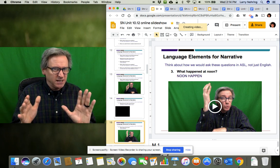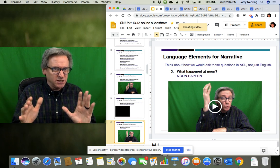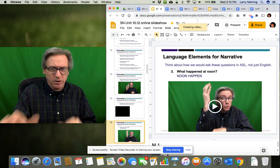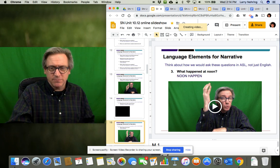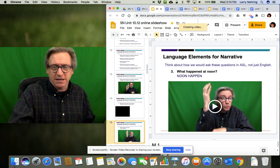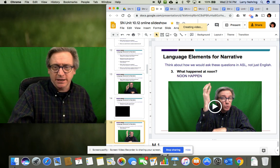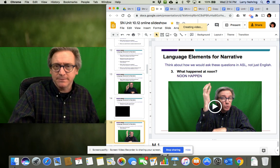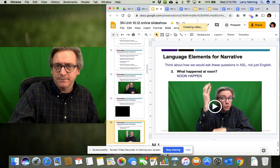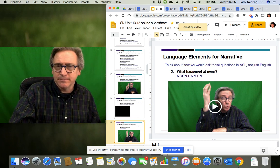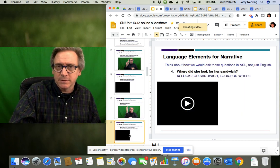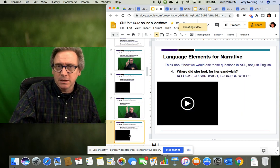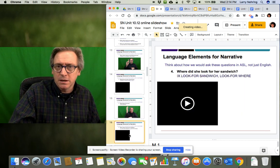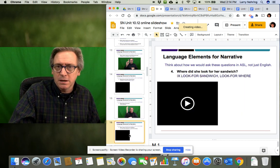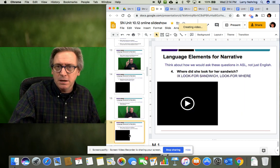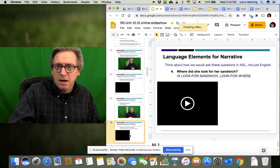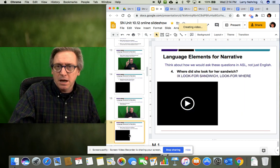close it is to what I'm signing.